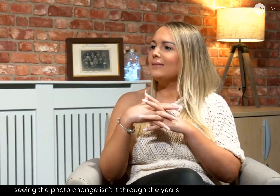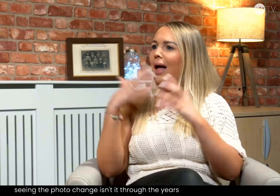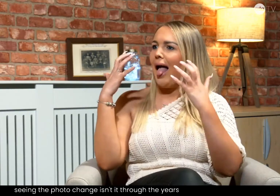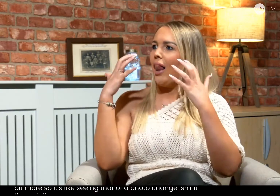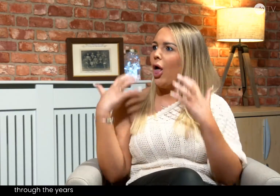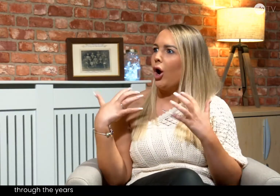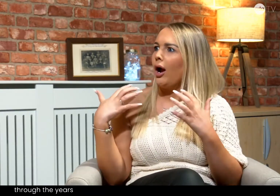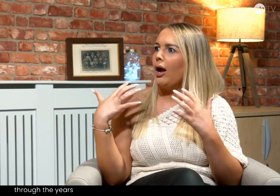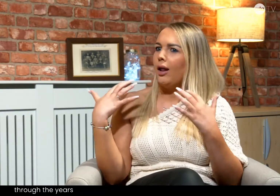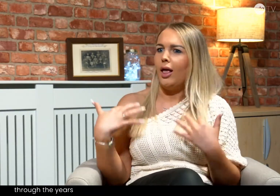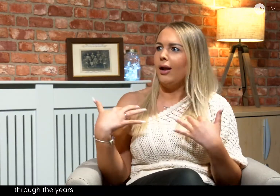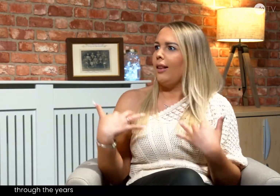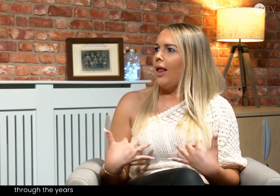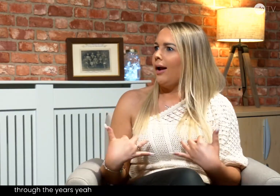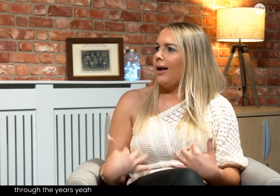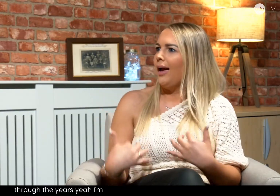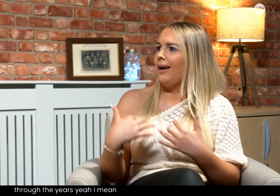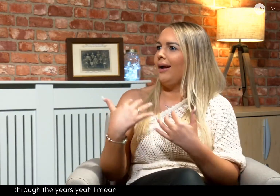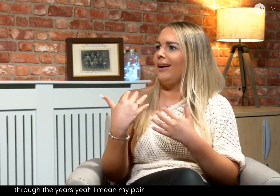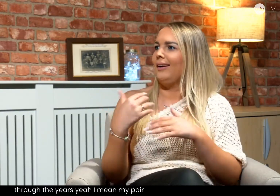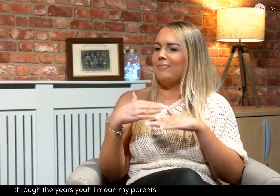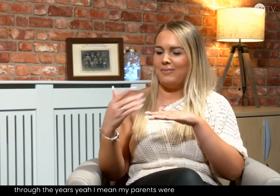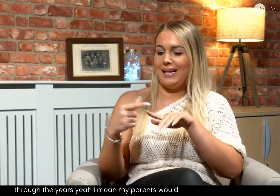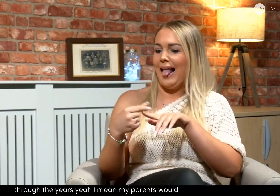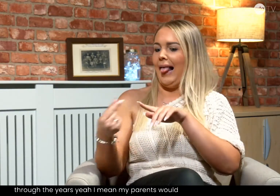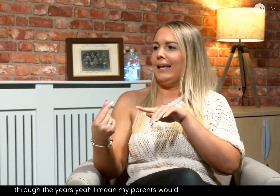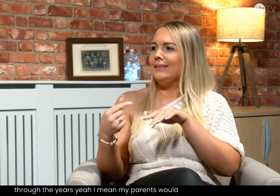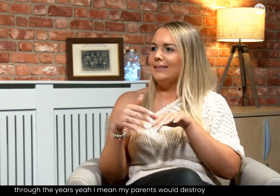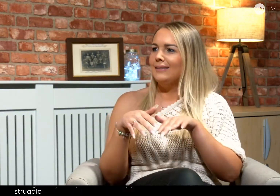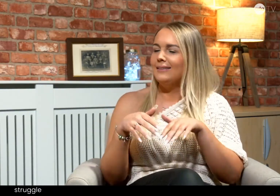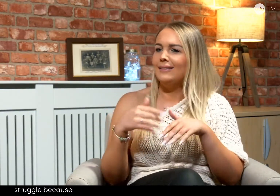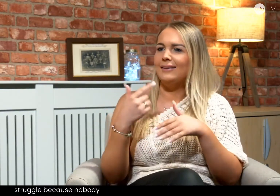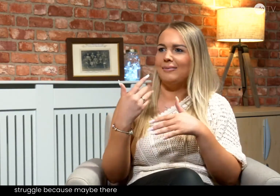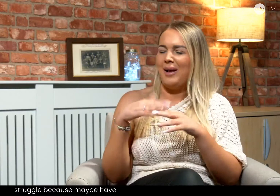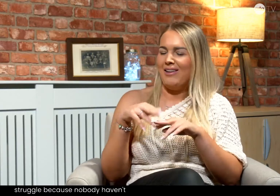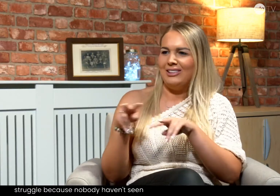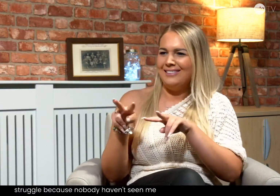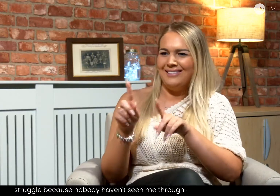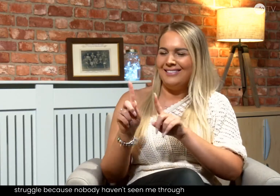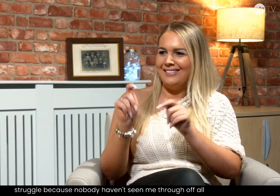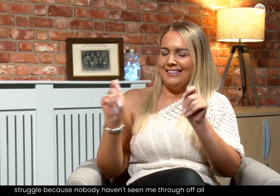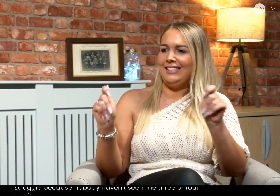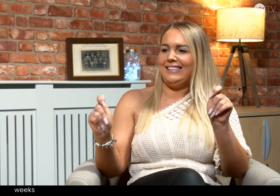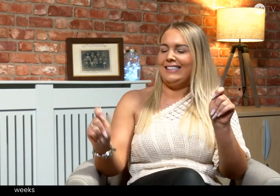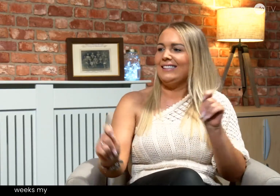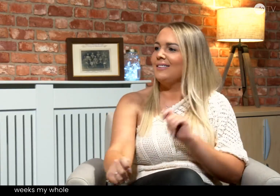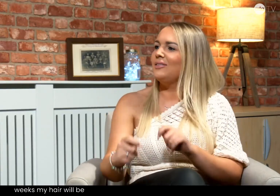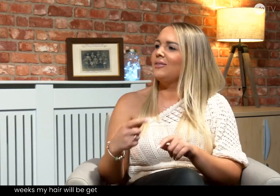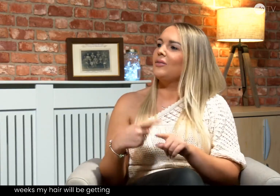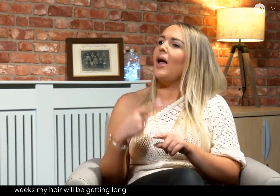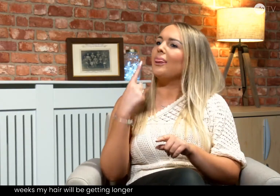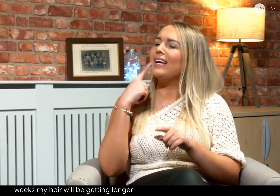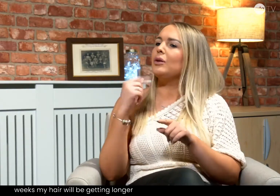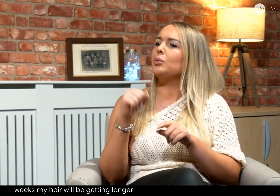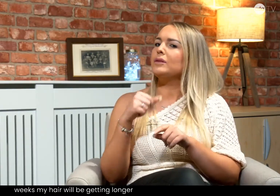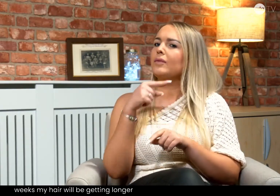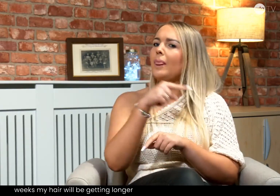Yeah, I mean, my parents would struggle because maybe they haven't seen me 3 or 4 weeks and my hair would be getting longer, maybe I'd have my nails done or something.